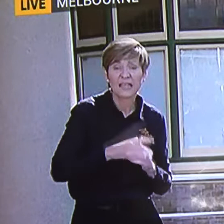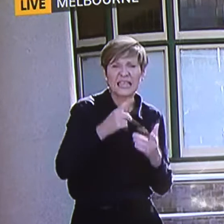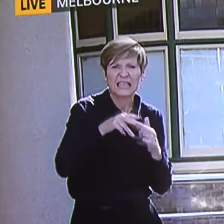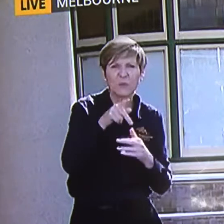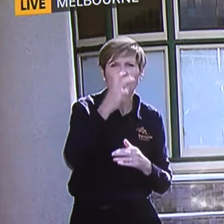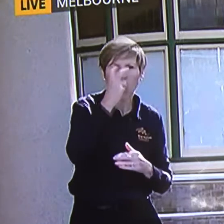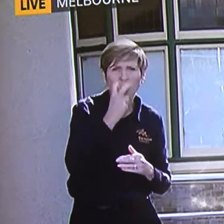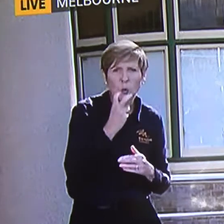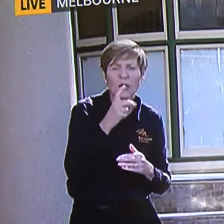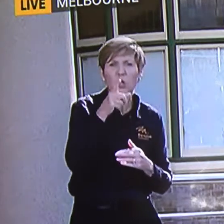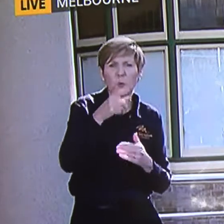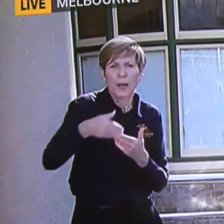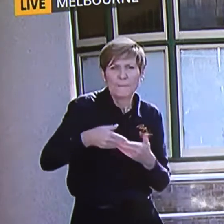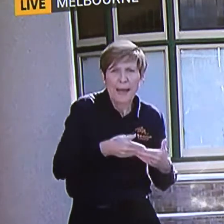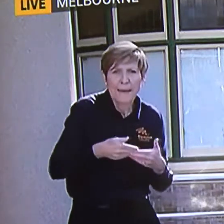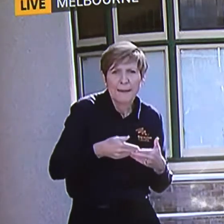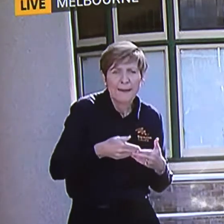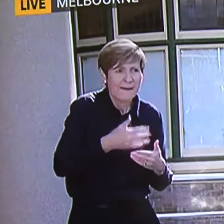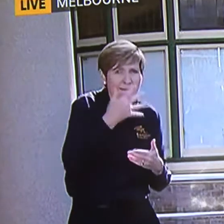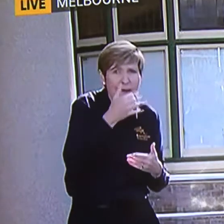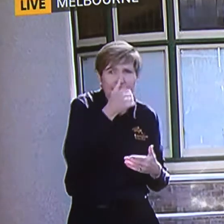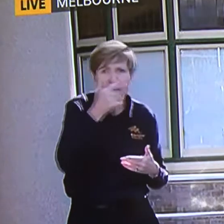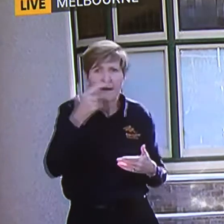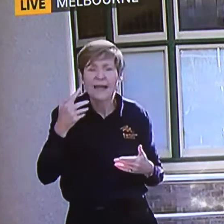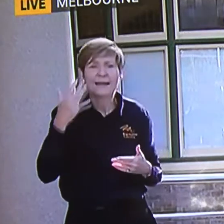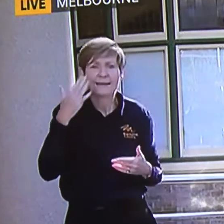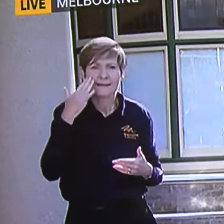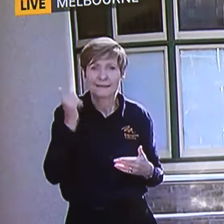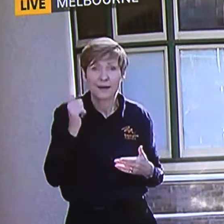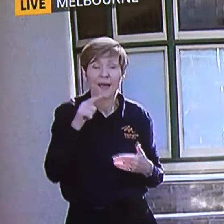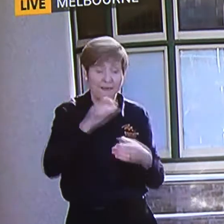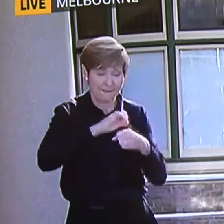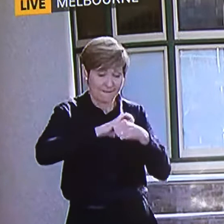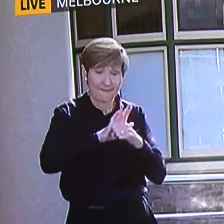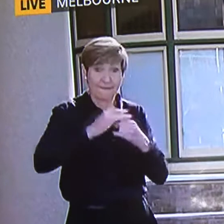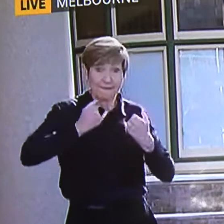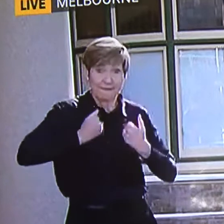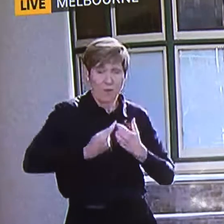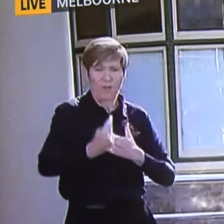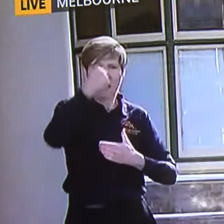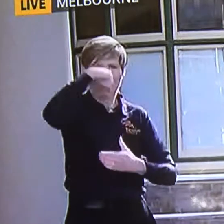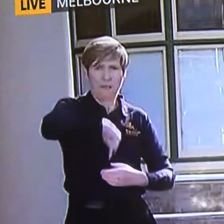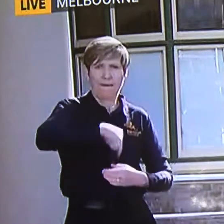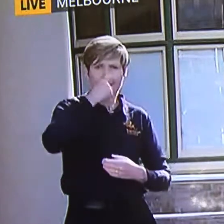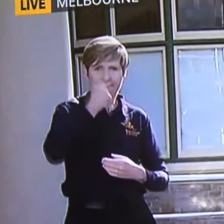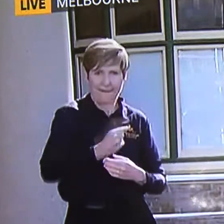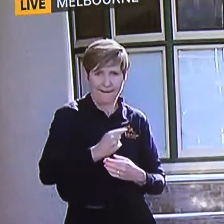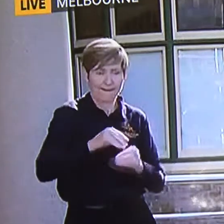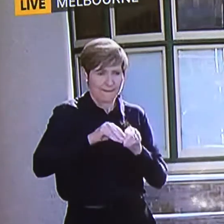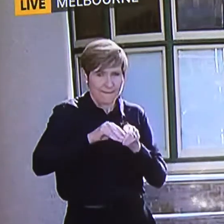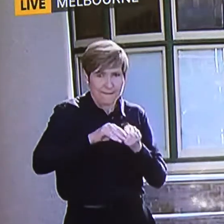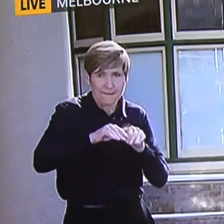or old people. It can be carried by young people or old people. It is, of course, more likely to have